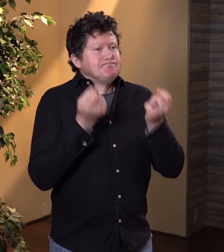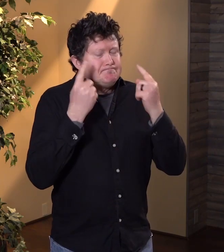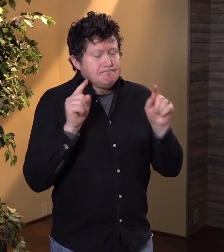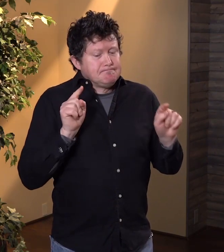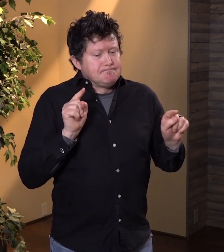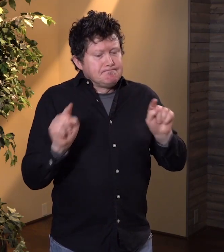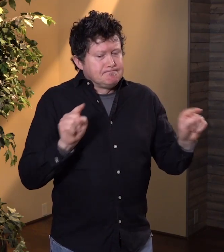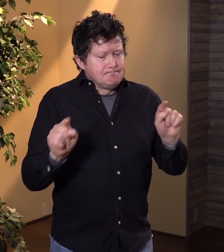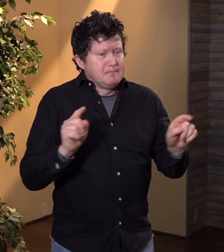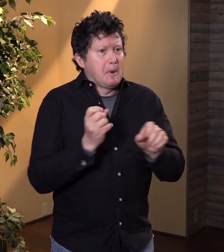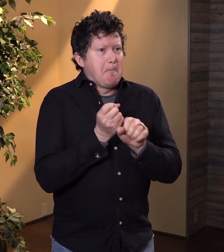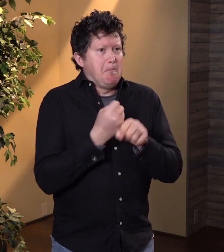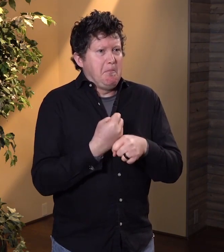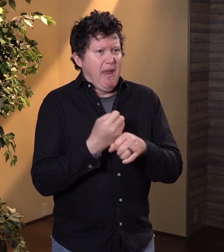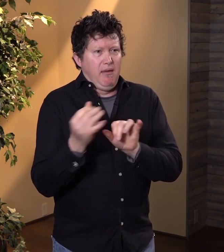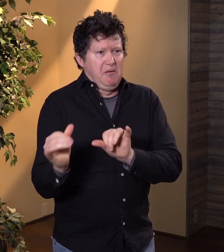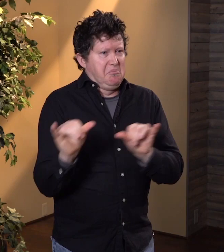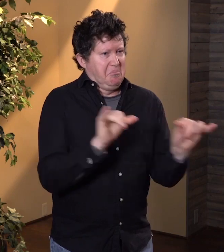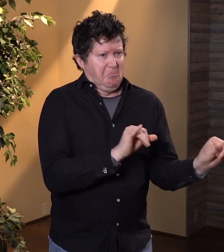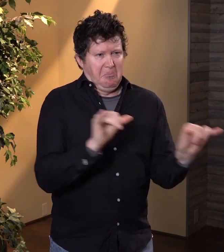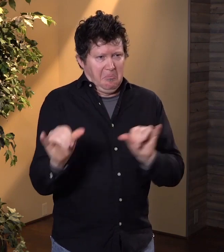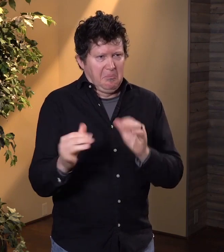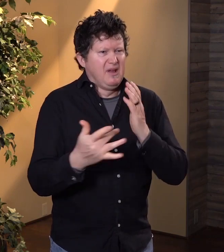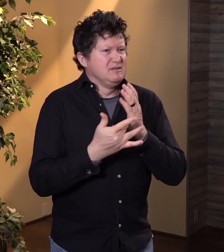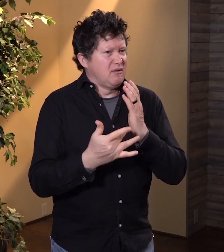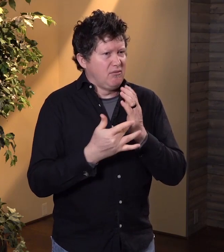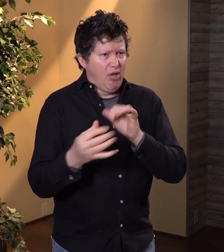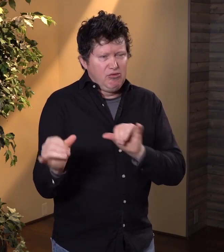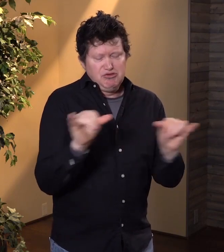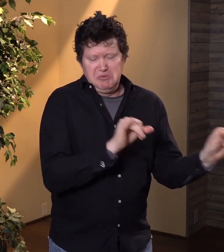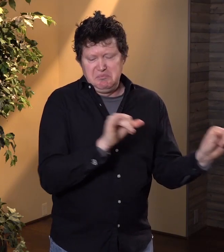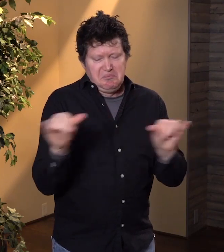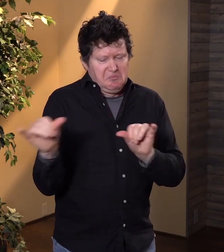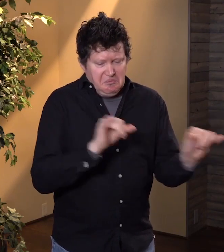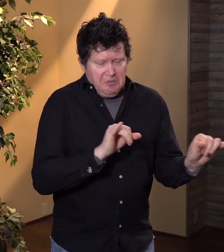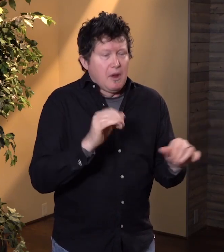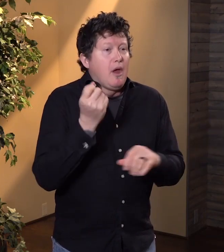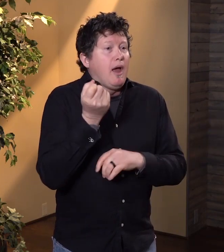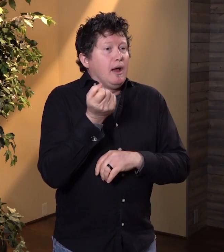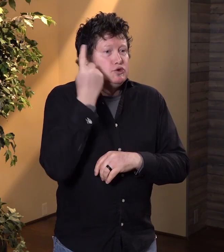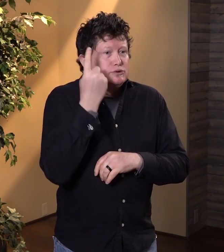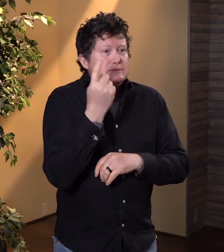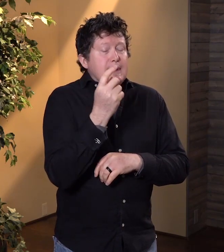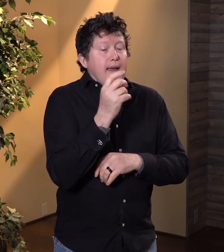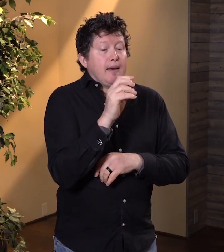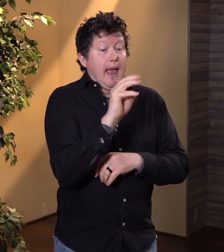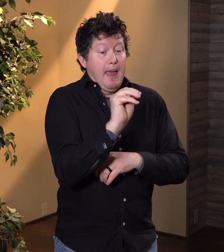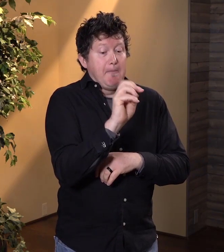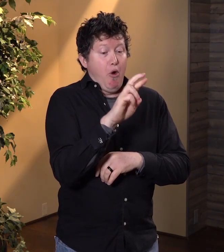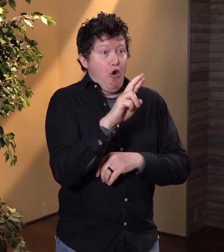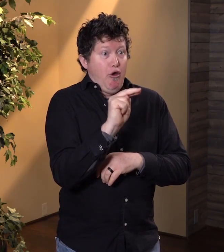vaccines, and those are pretty much the same. The technology is very similar. The